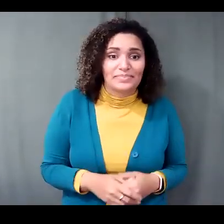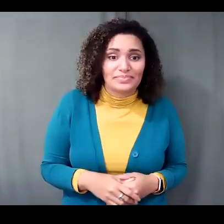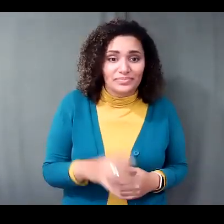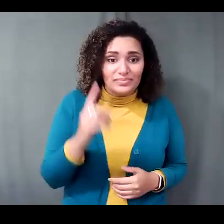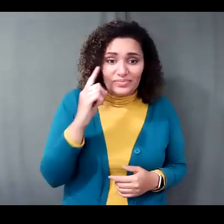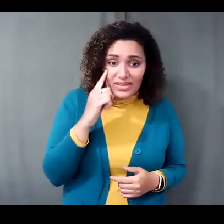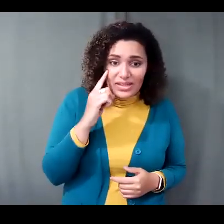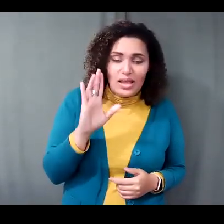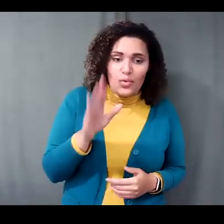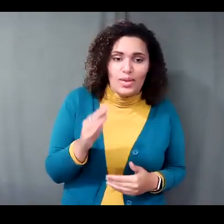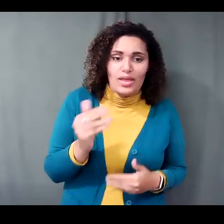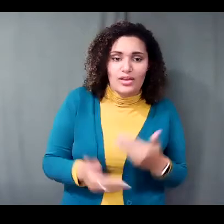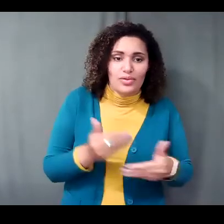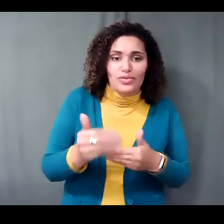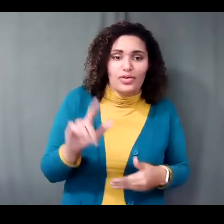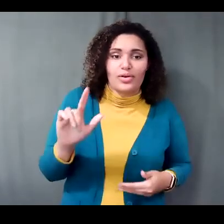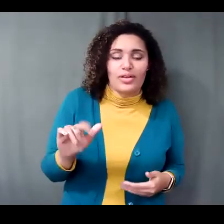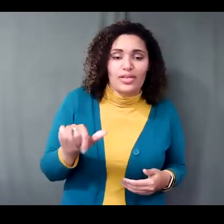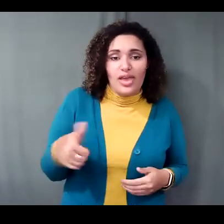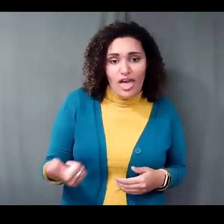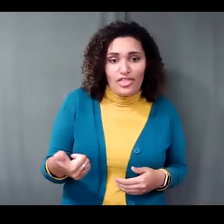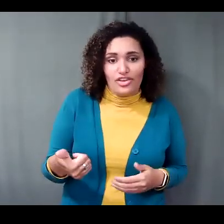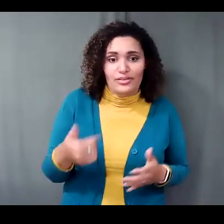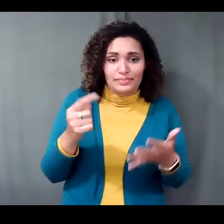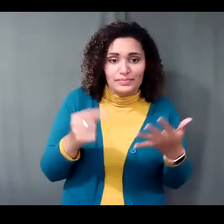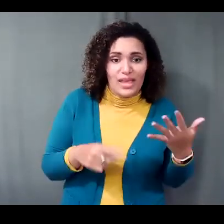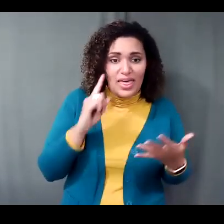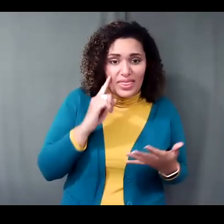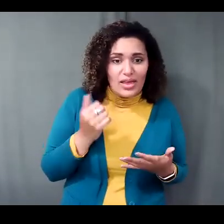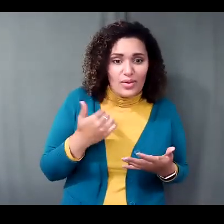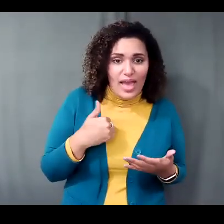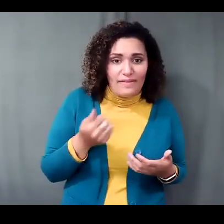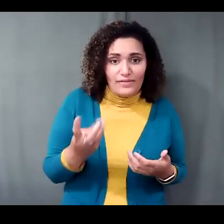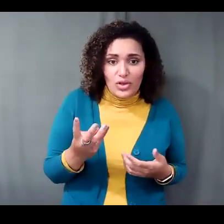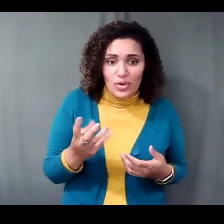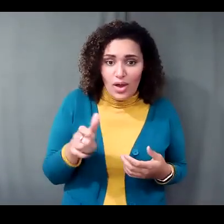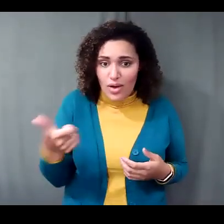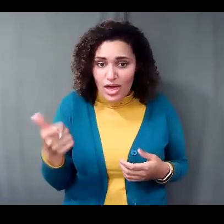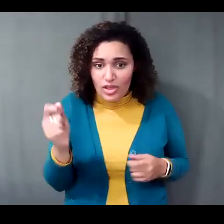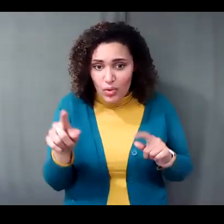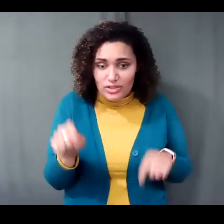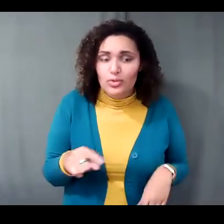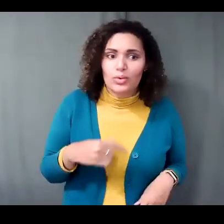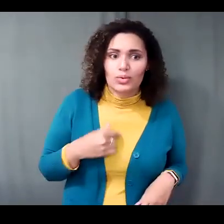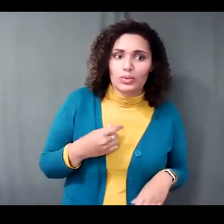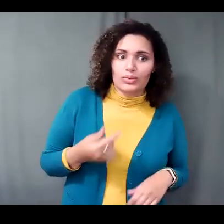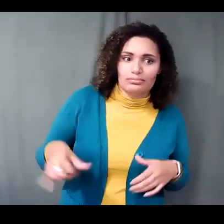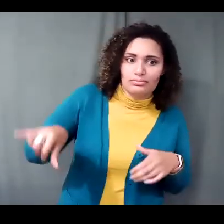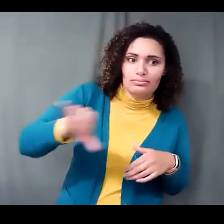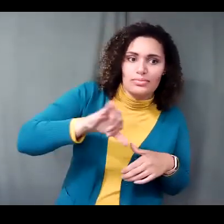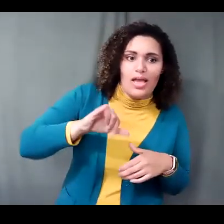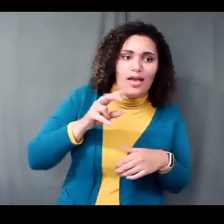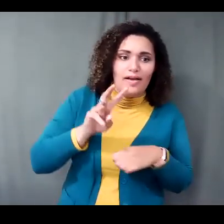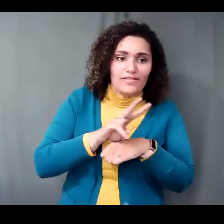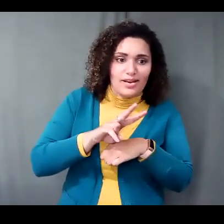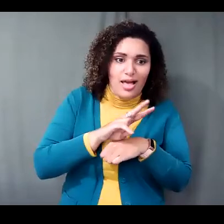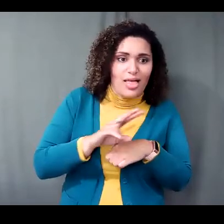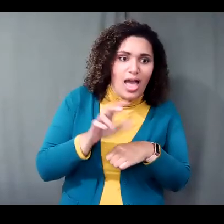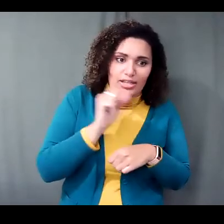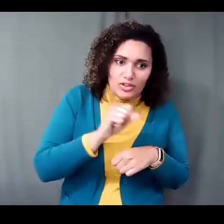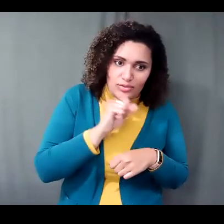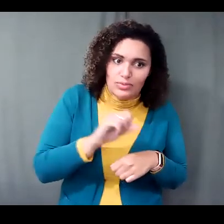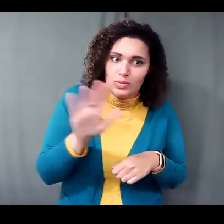I think, and just some chocolate, and it's going great with it. So all those kinds of things are nice, like a little snack at